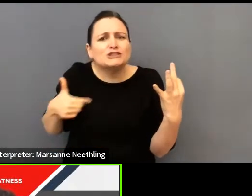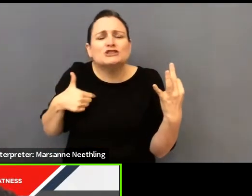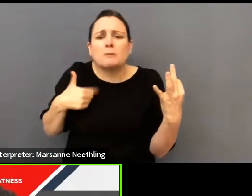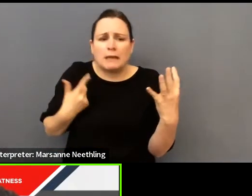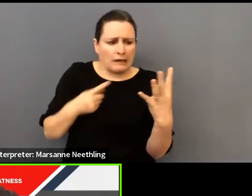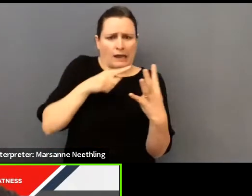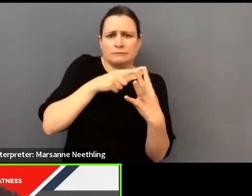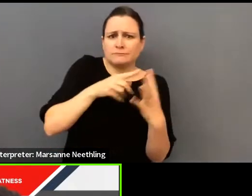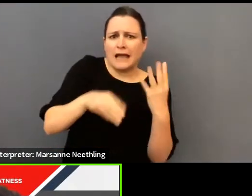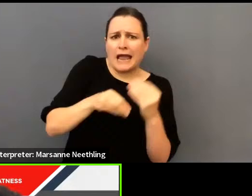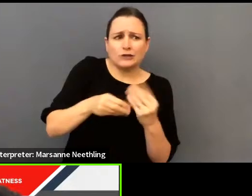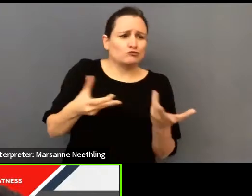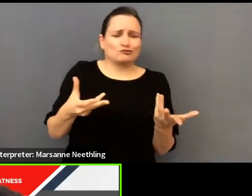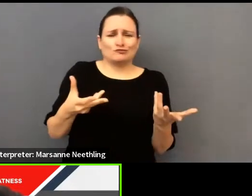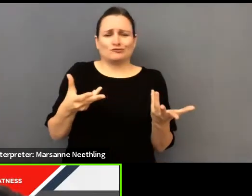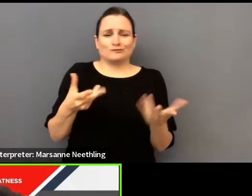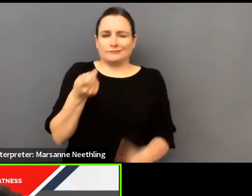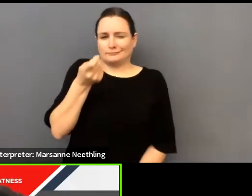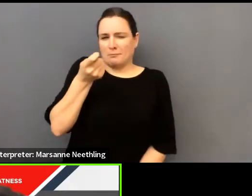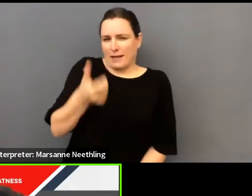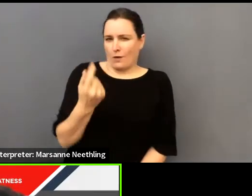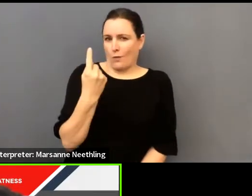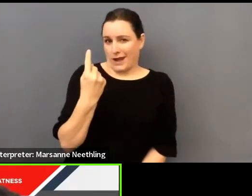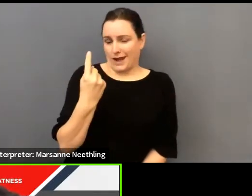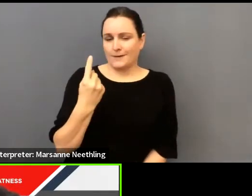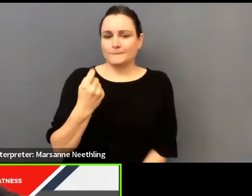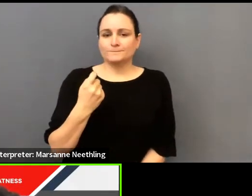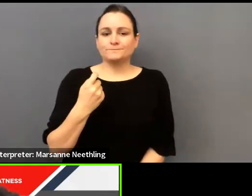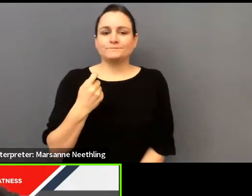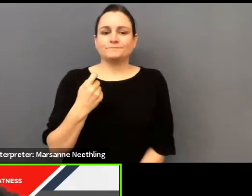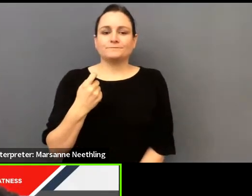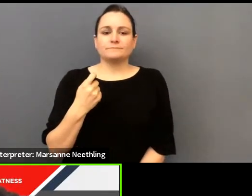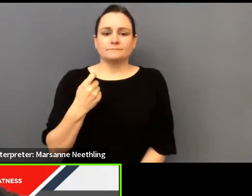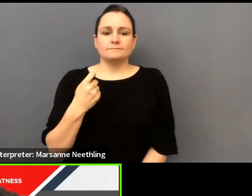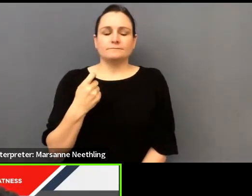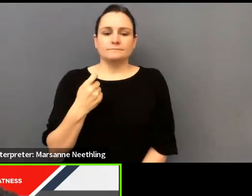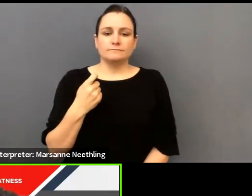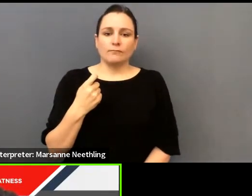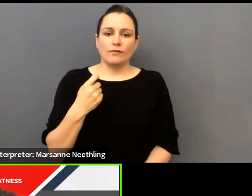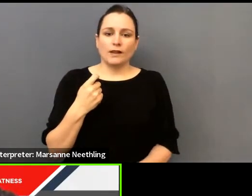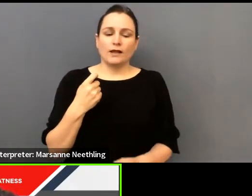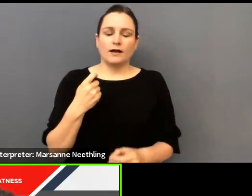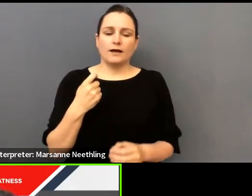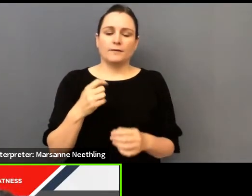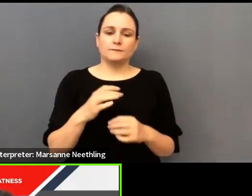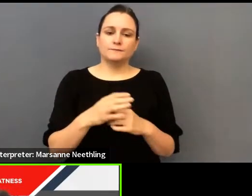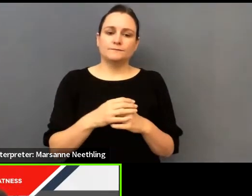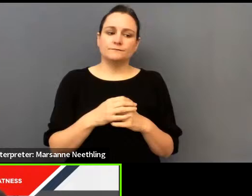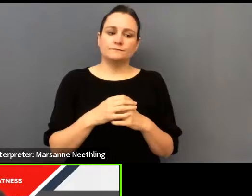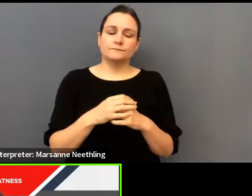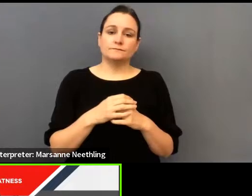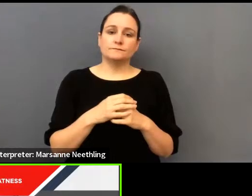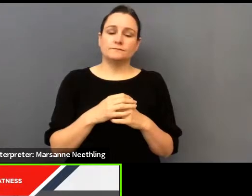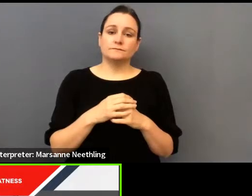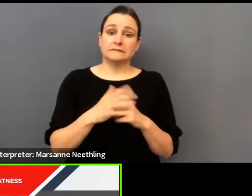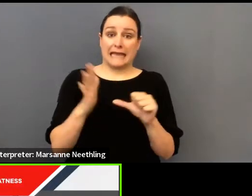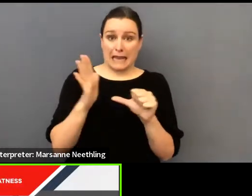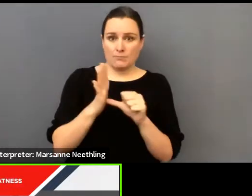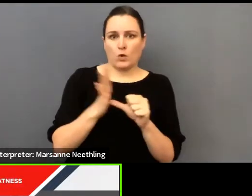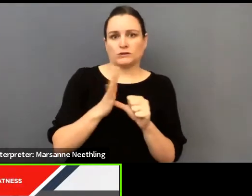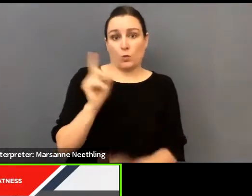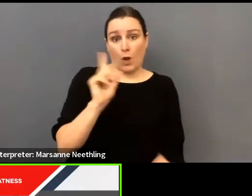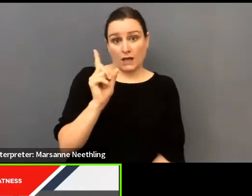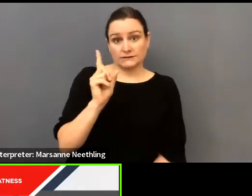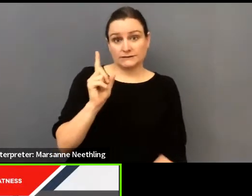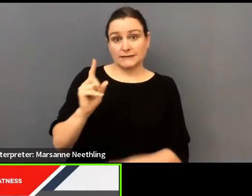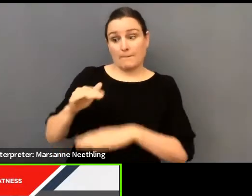I think the one clear thing that has come out of this discussion is how important addressing it at ground level in basic education.